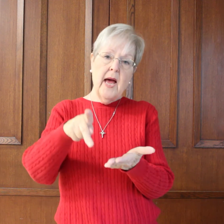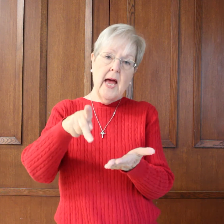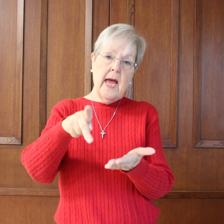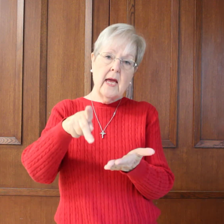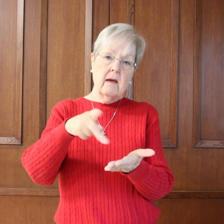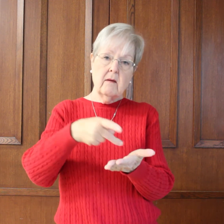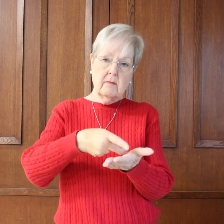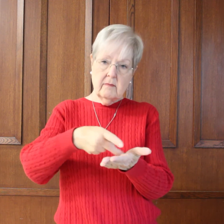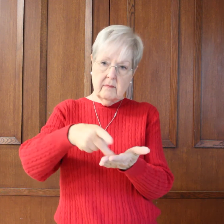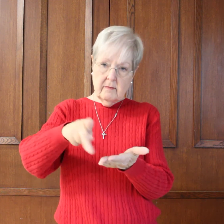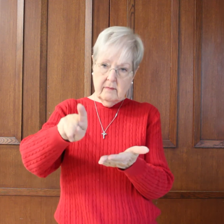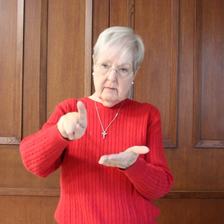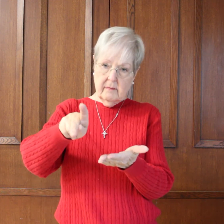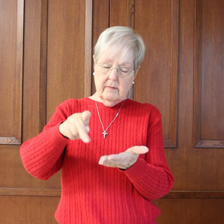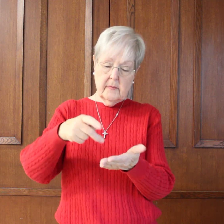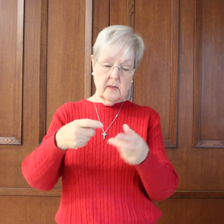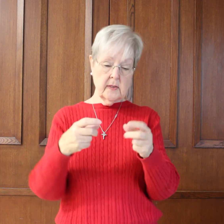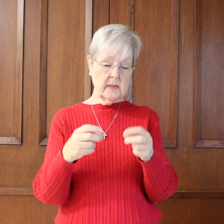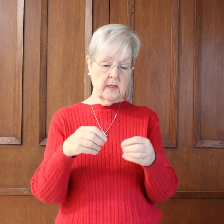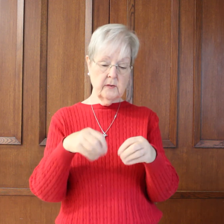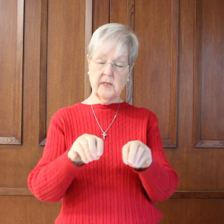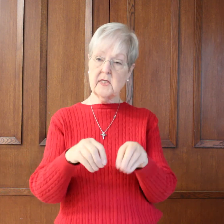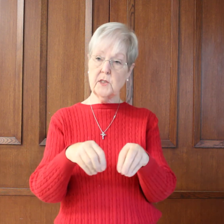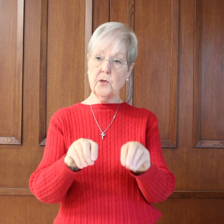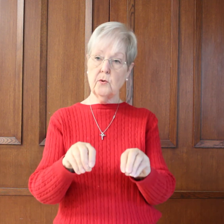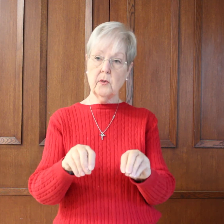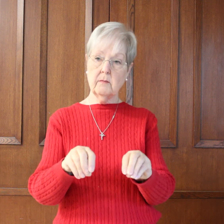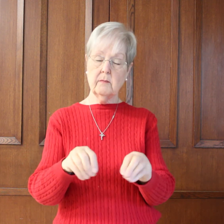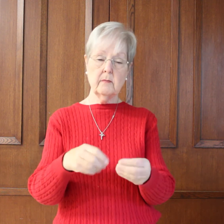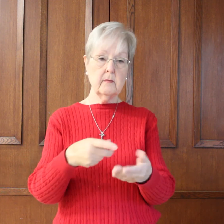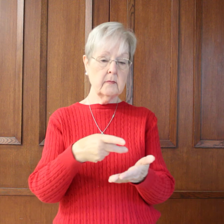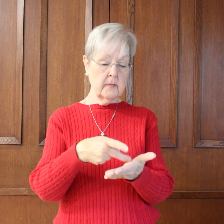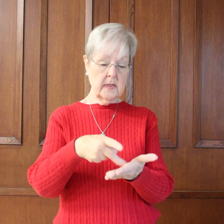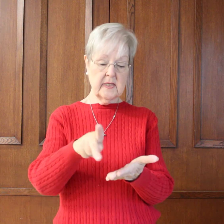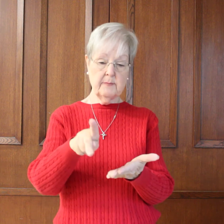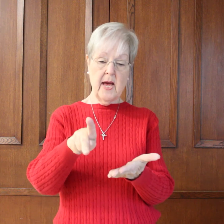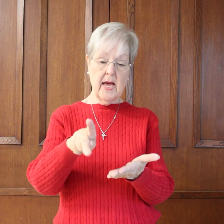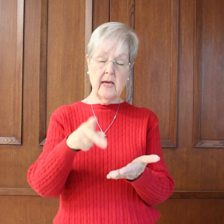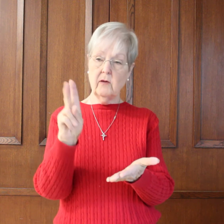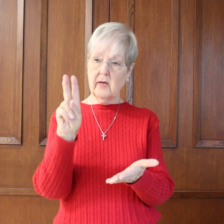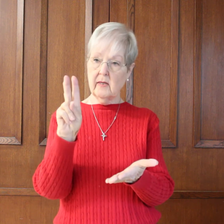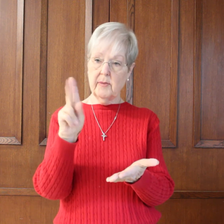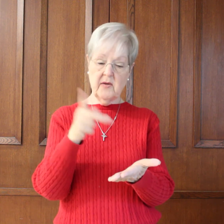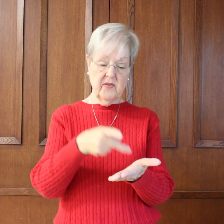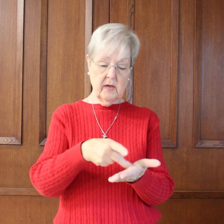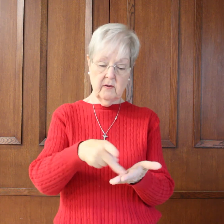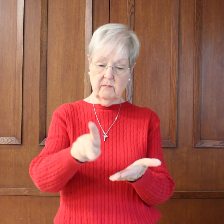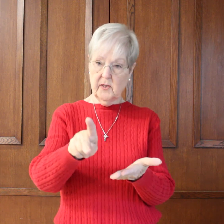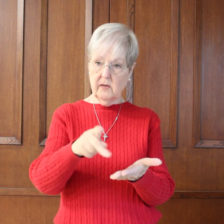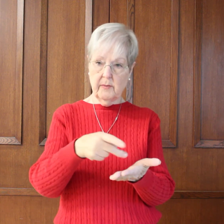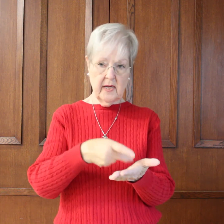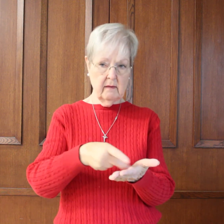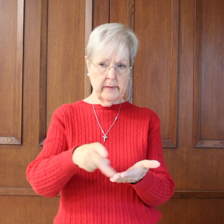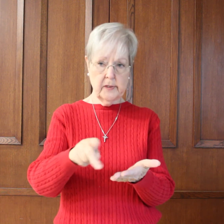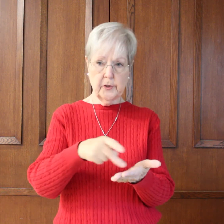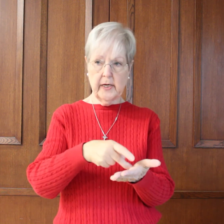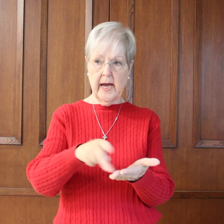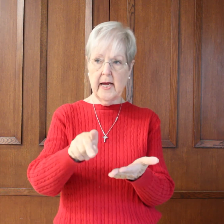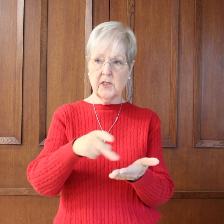pay. So let's go to the store. Let's pay. You got the P finger. You're going to pay. That's your cash